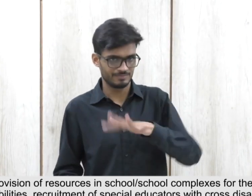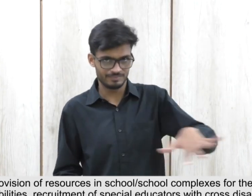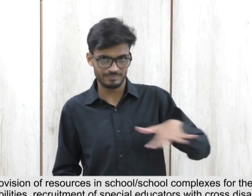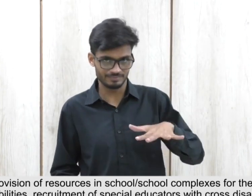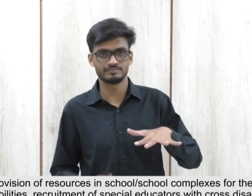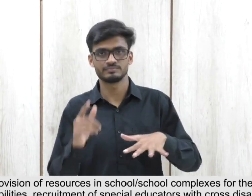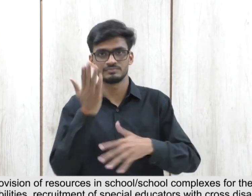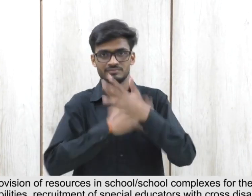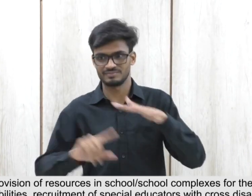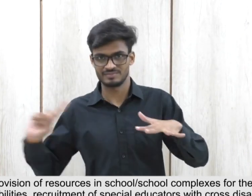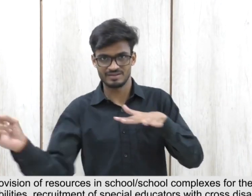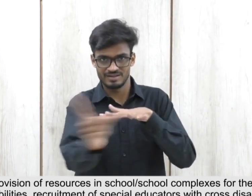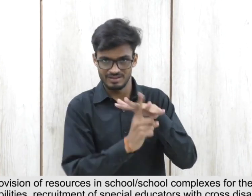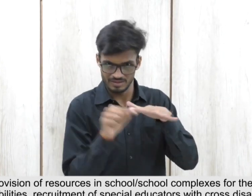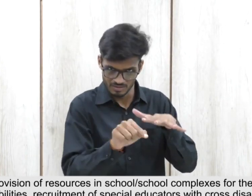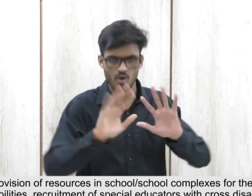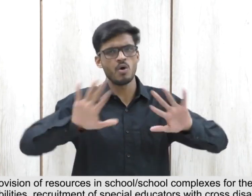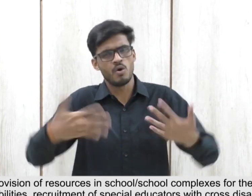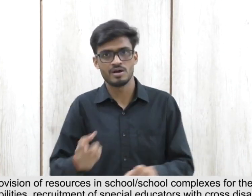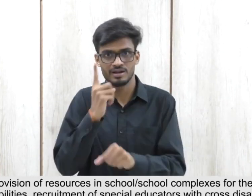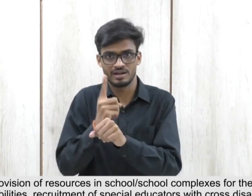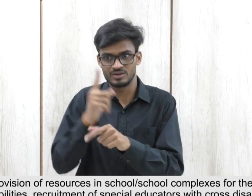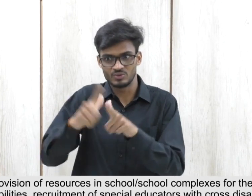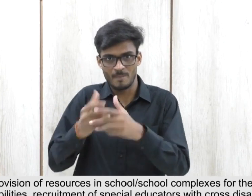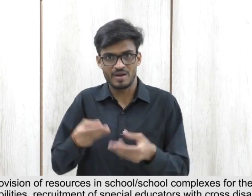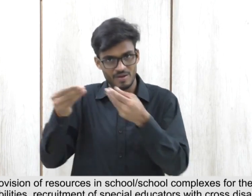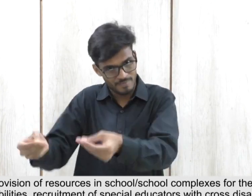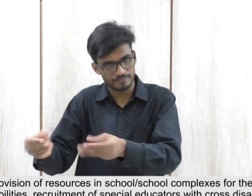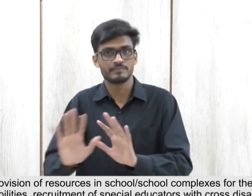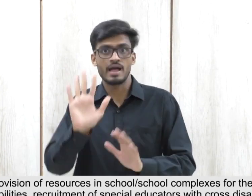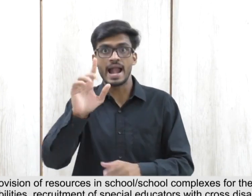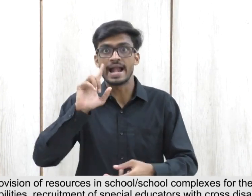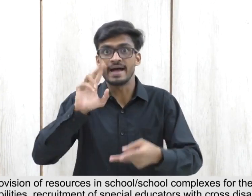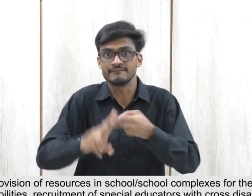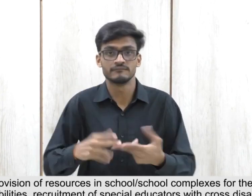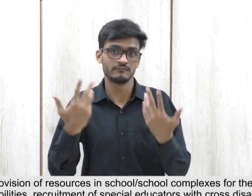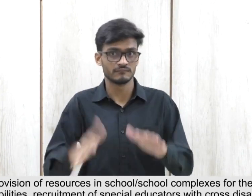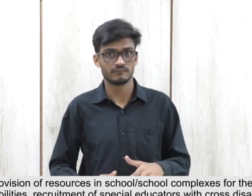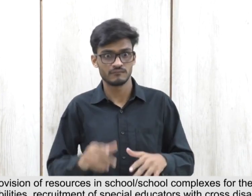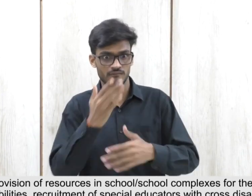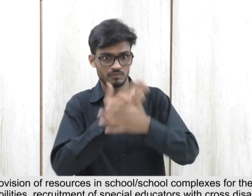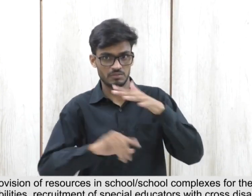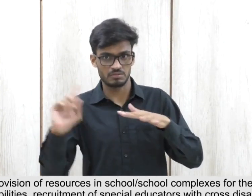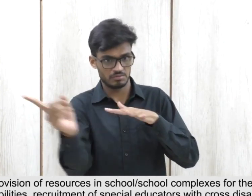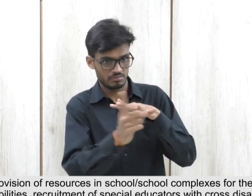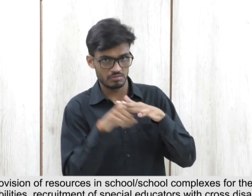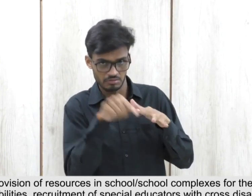Advocates provision of resources in school and school complexes for the integration of children with